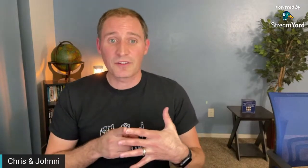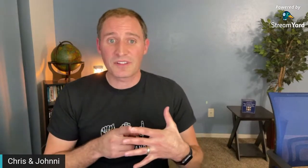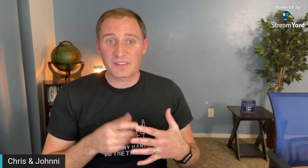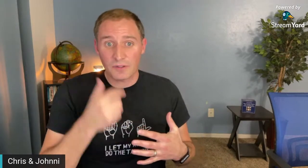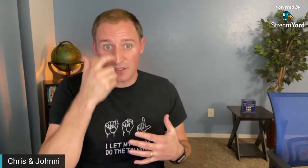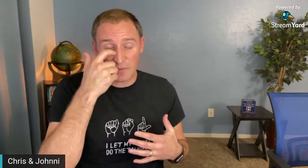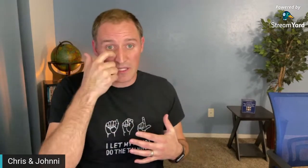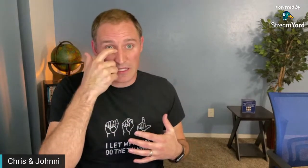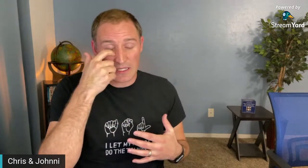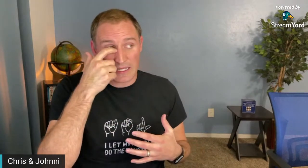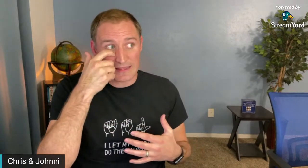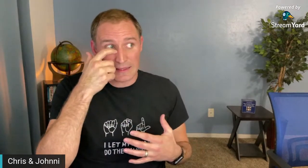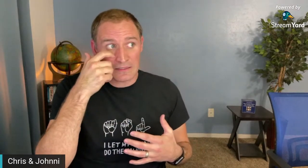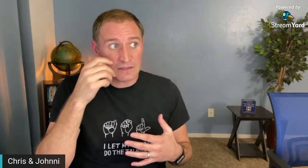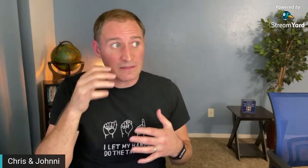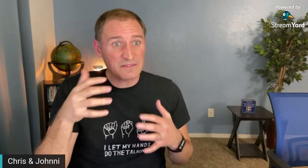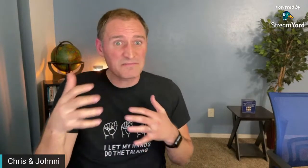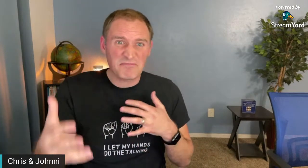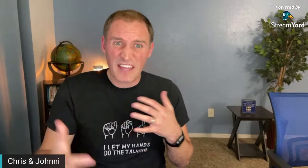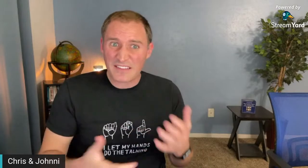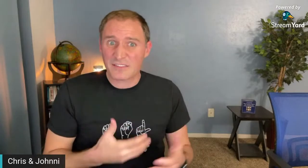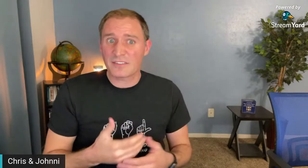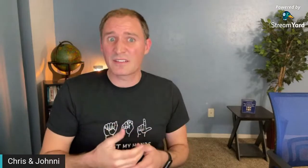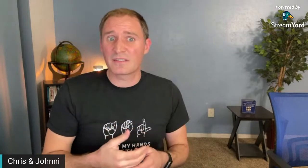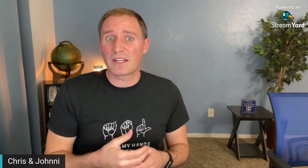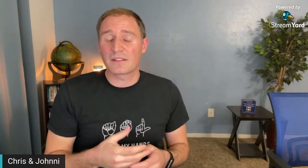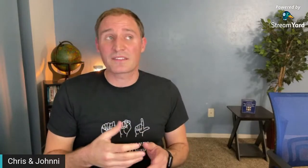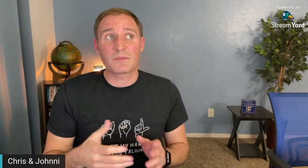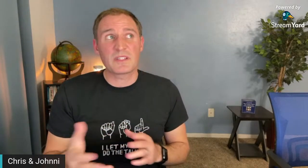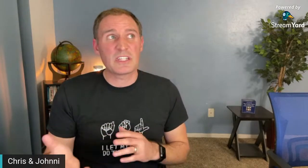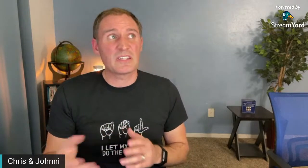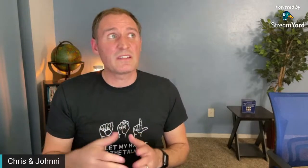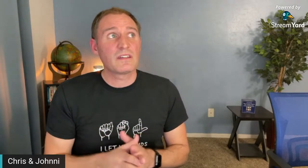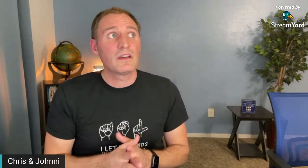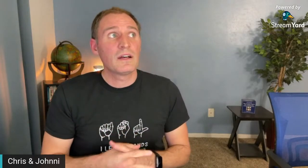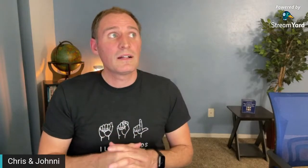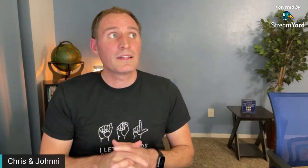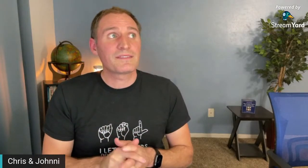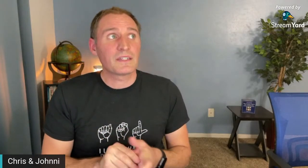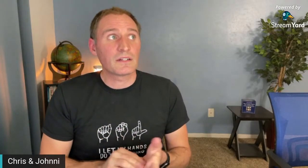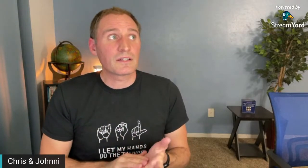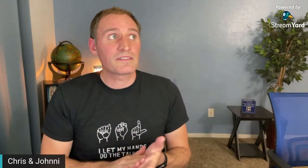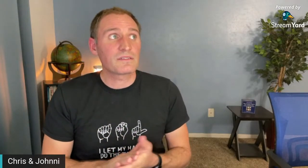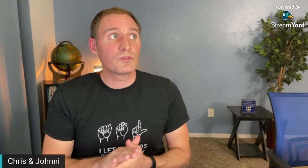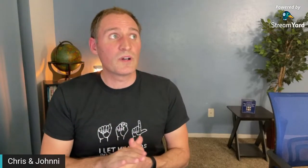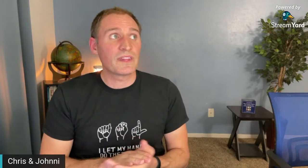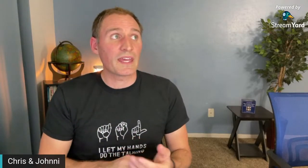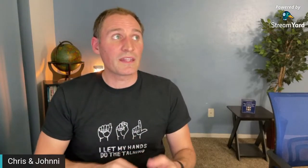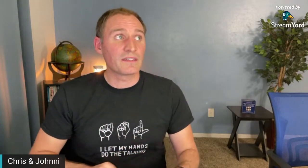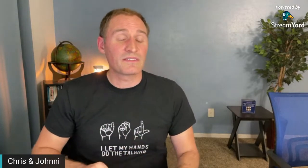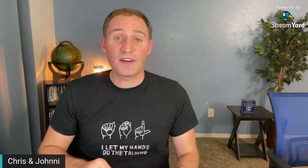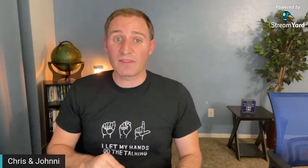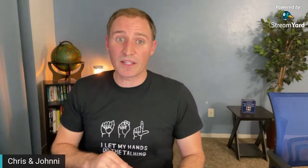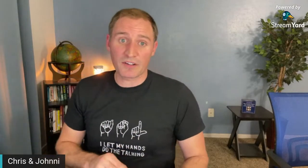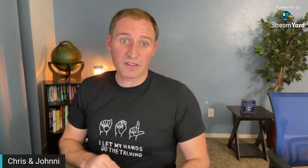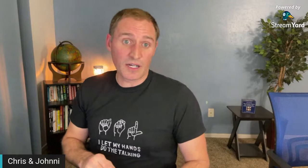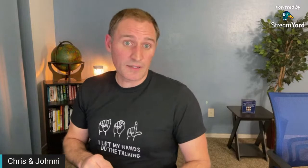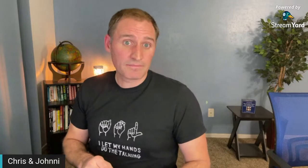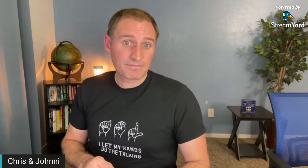this is going to be a little faster, and it's going to be, let's see here. Let's do one that is 5 letters long.